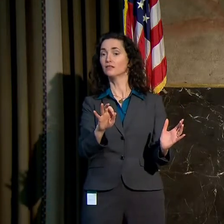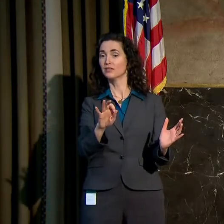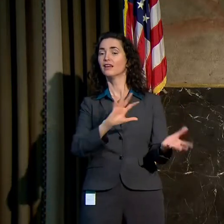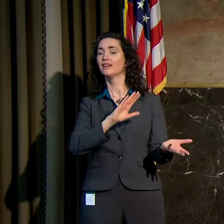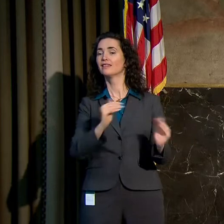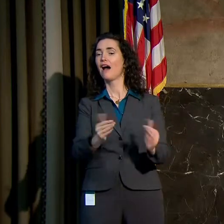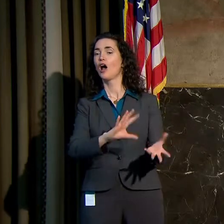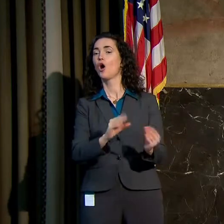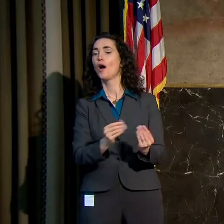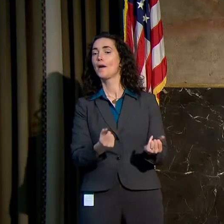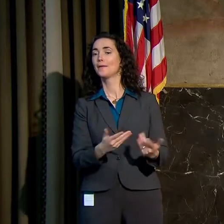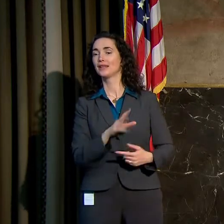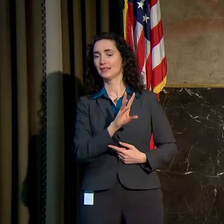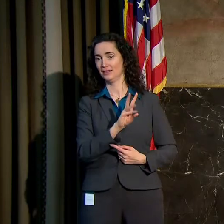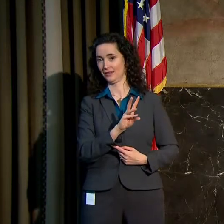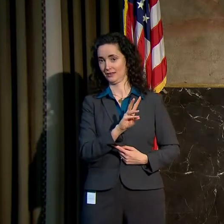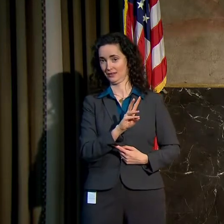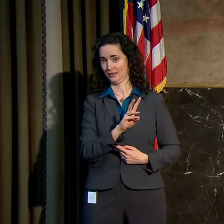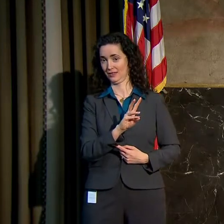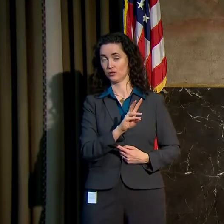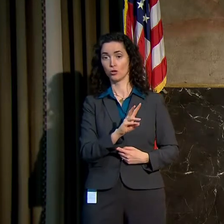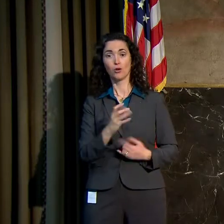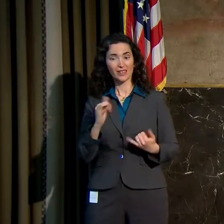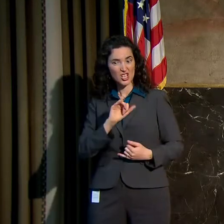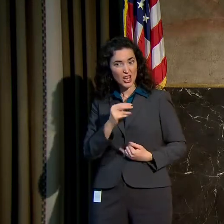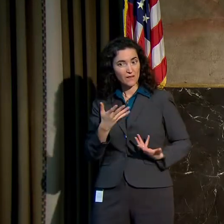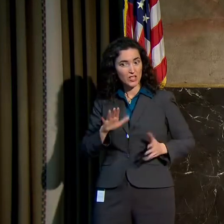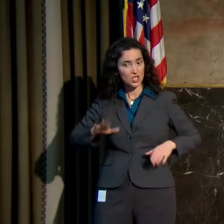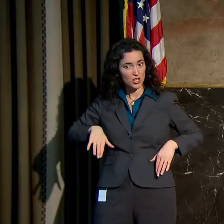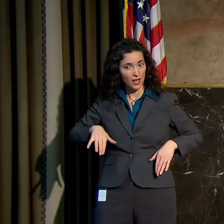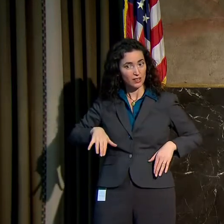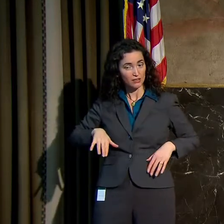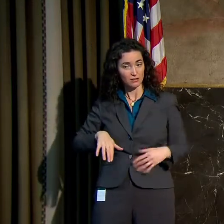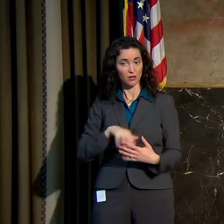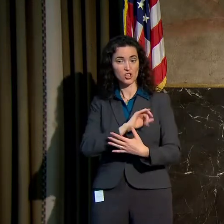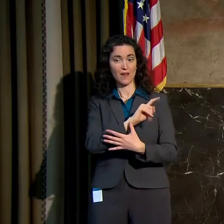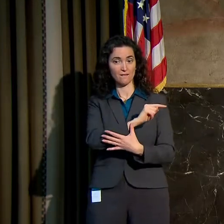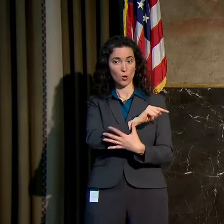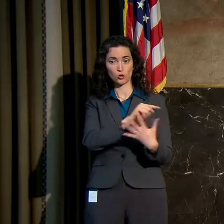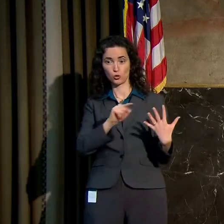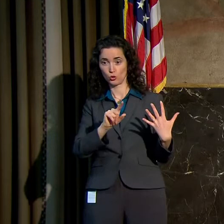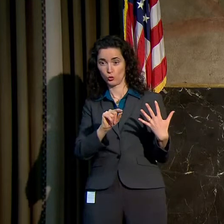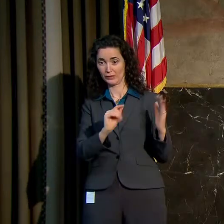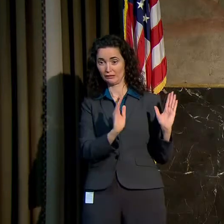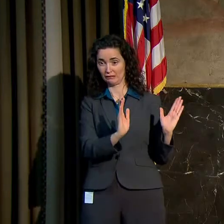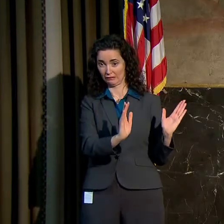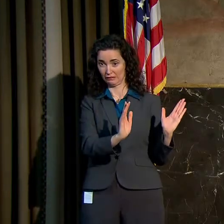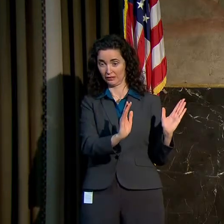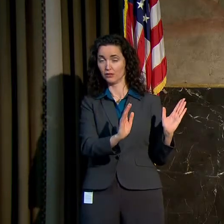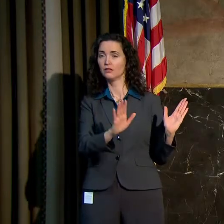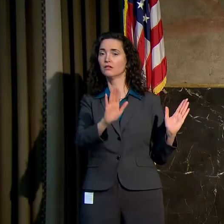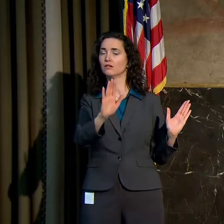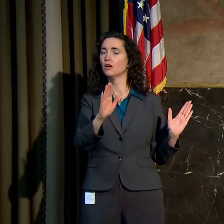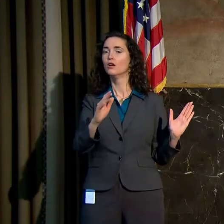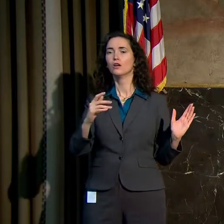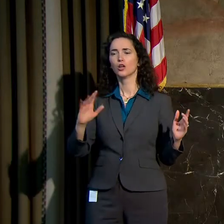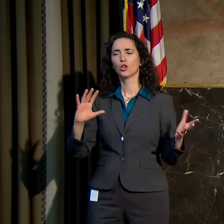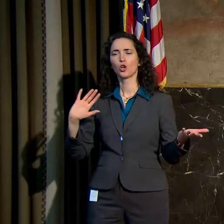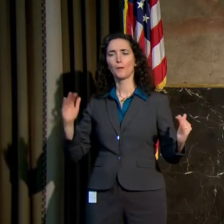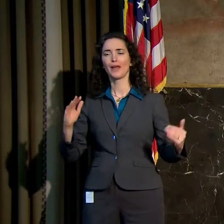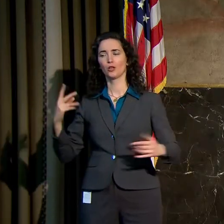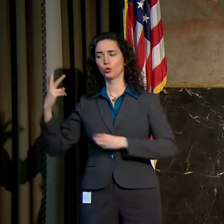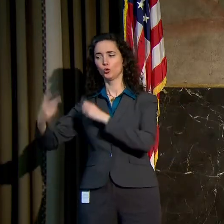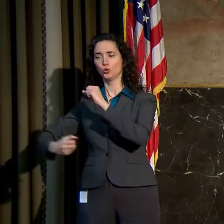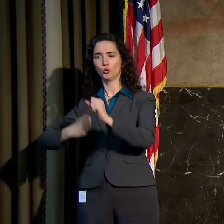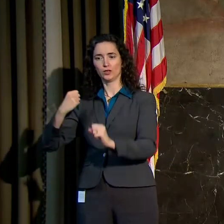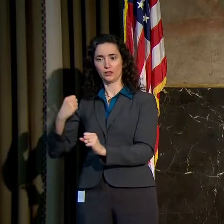month. For some context there, since the start of the pandemic, and we're getting close to 2 years now,